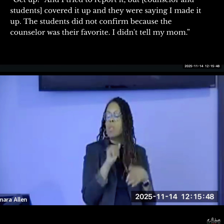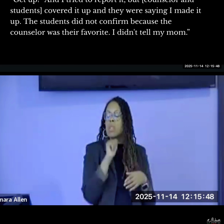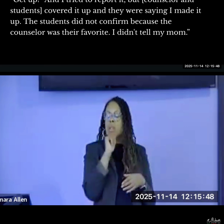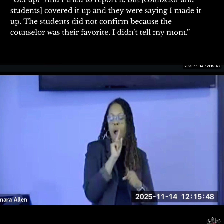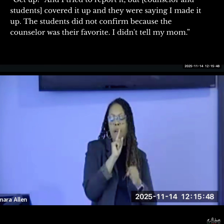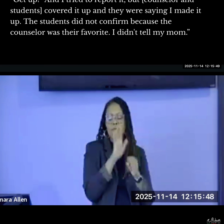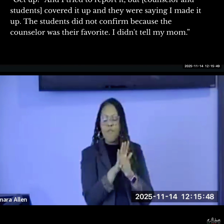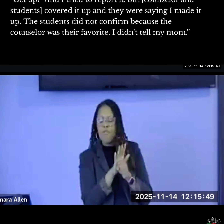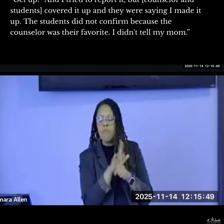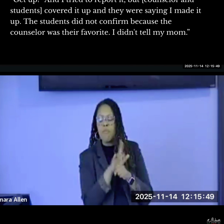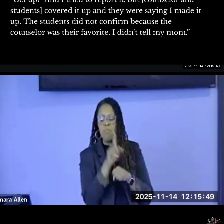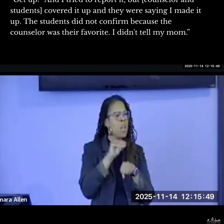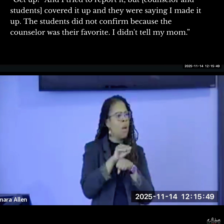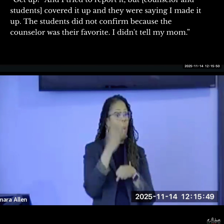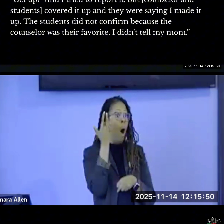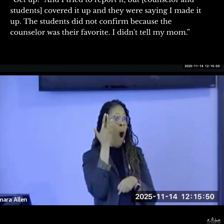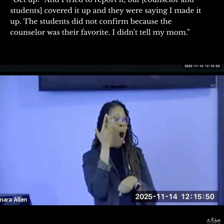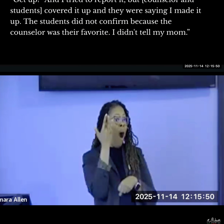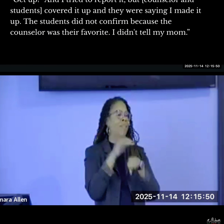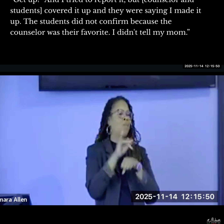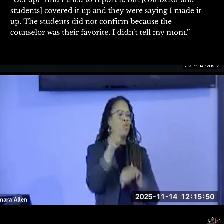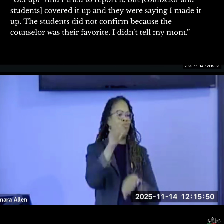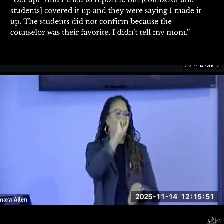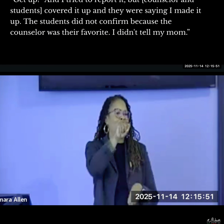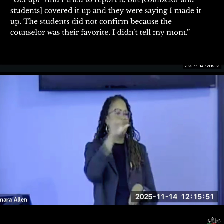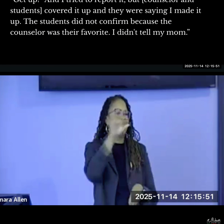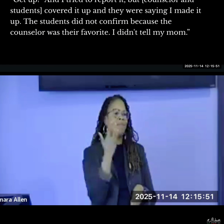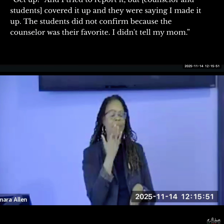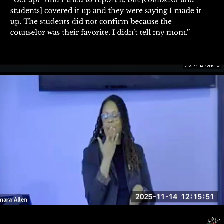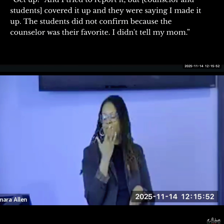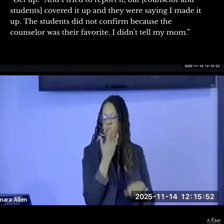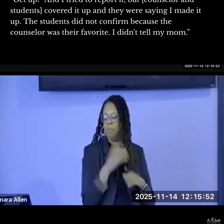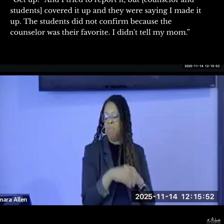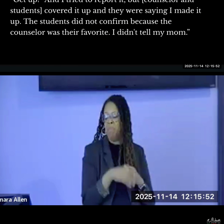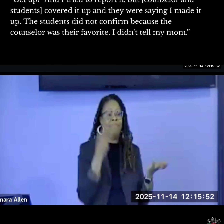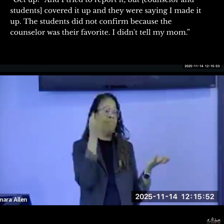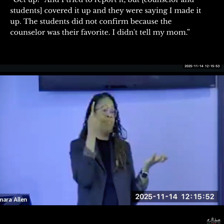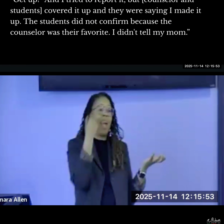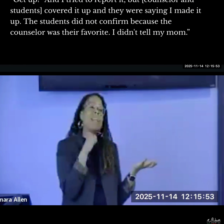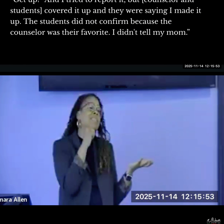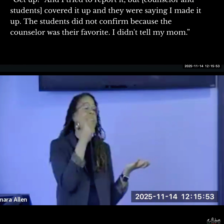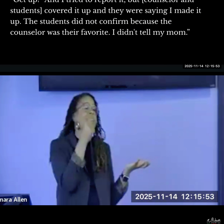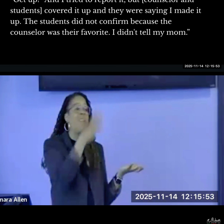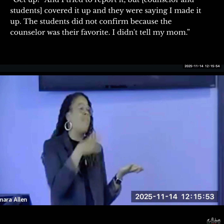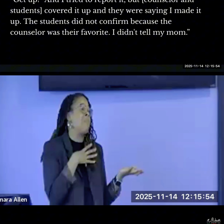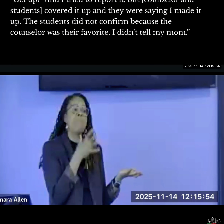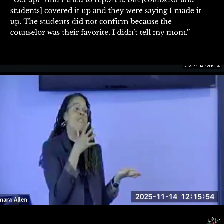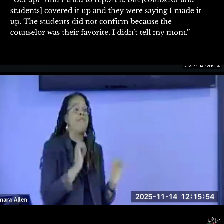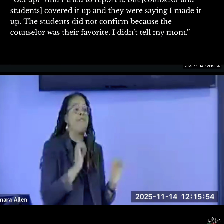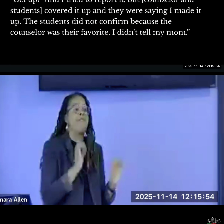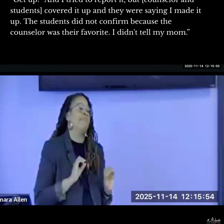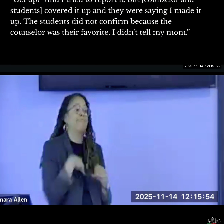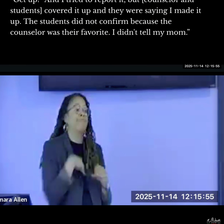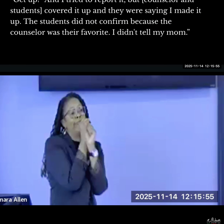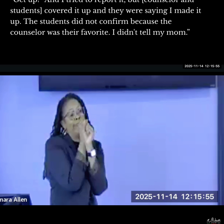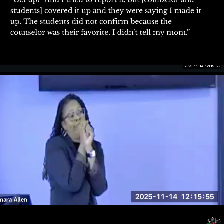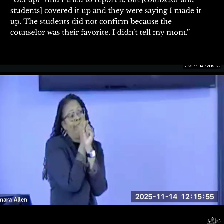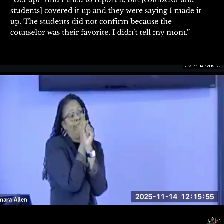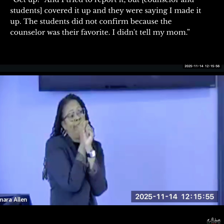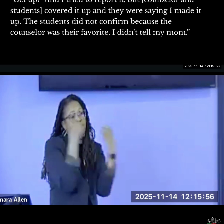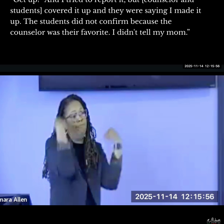they were saying I made it up. The students did not confirm because the counselor was their favorite. I didn't even tell my